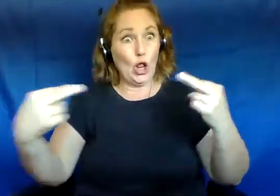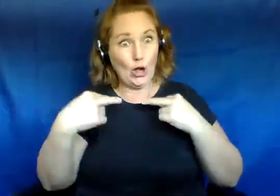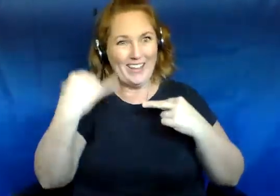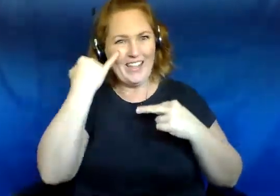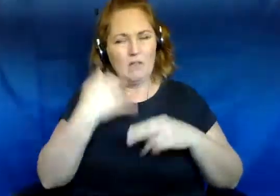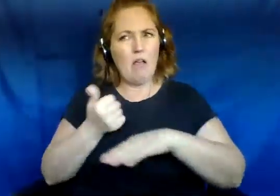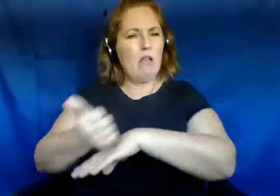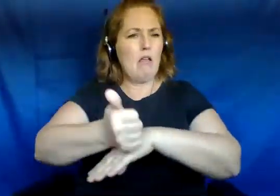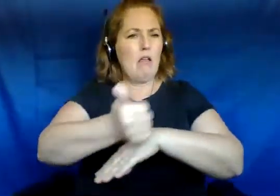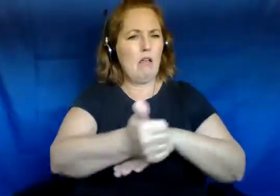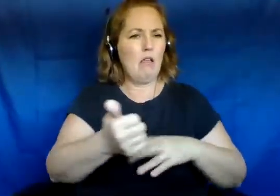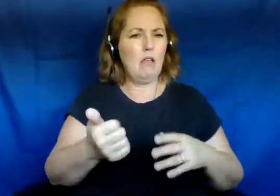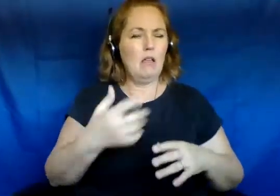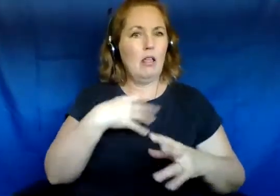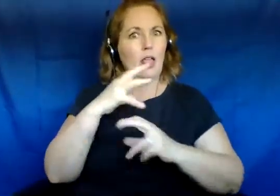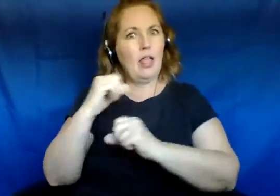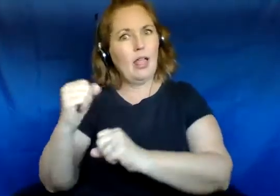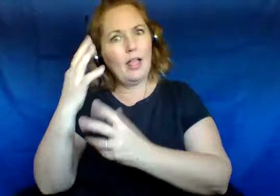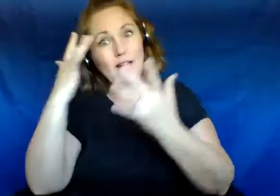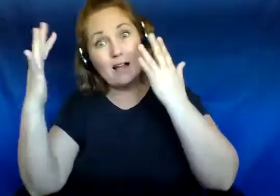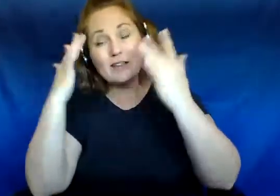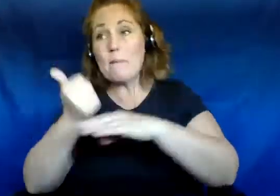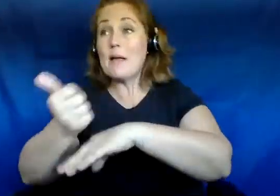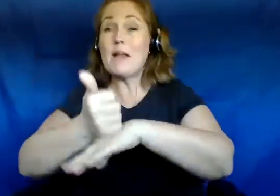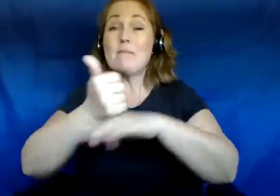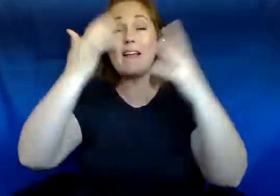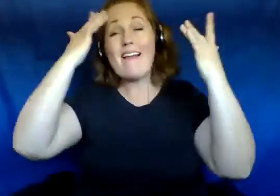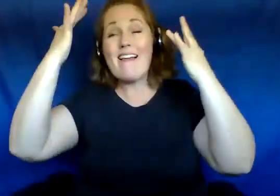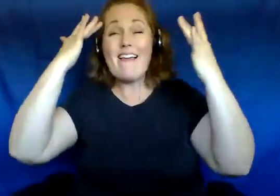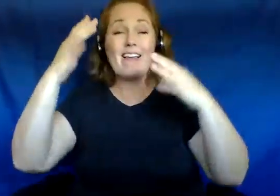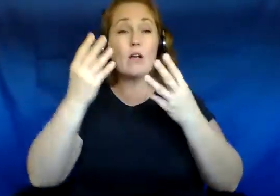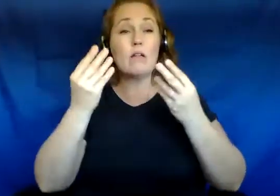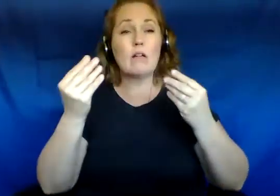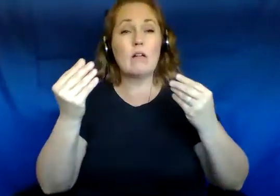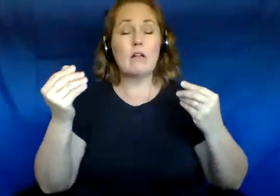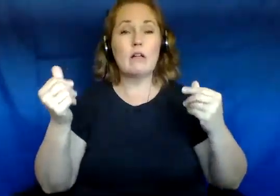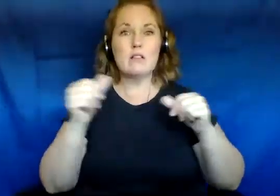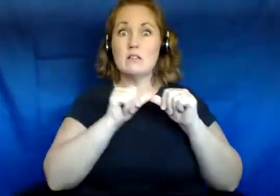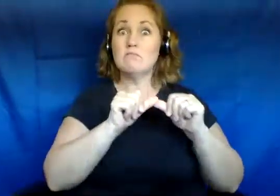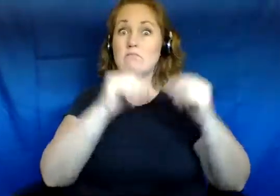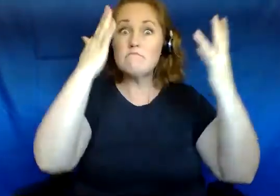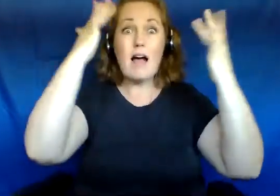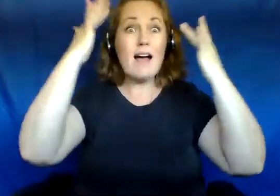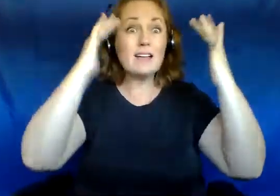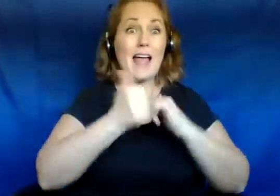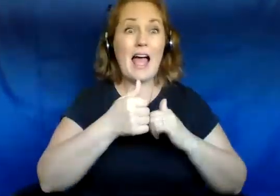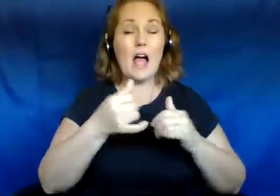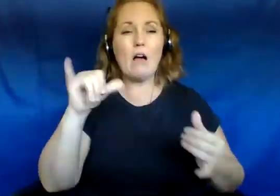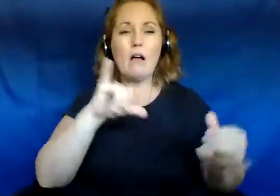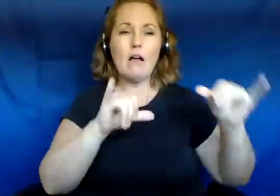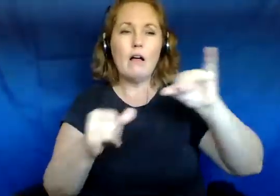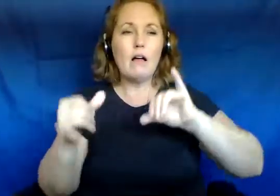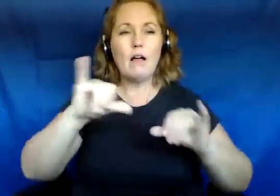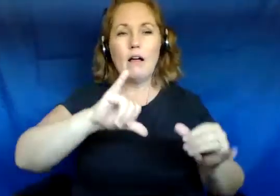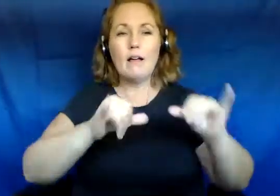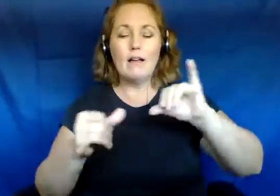When intoxication from blame begins to wear off, we can keep the buzz going by mixing his drinks, usually shots